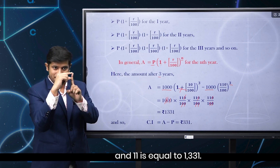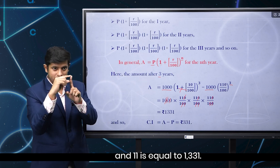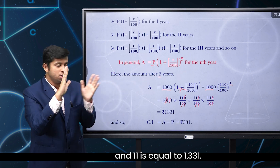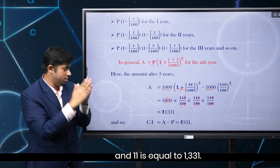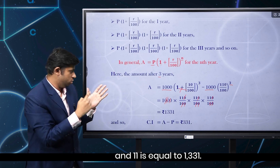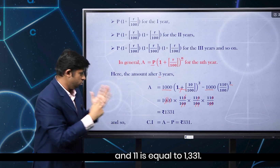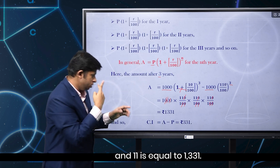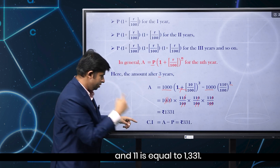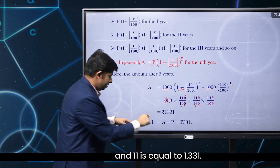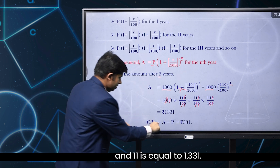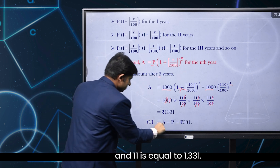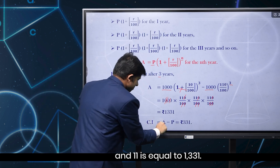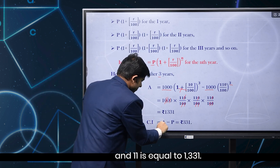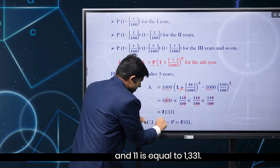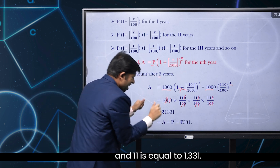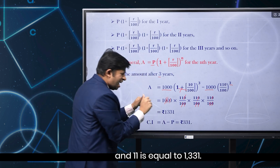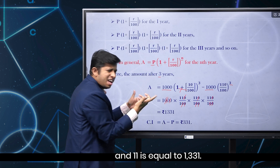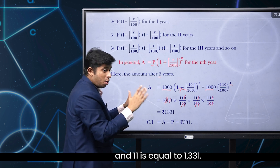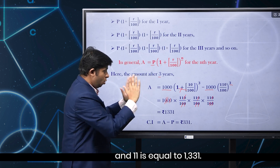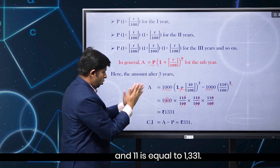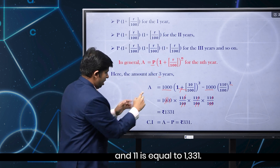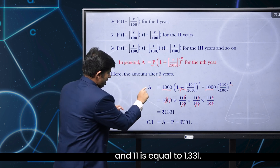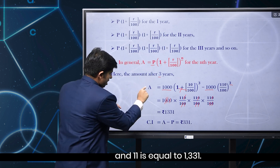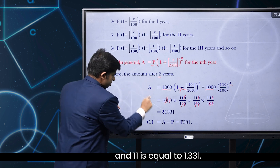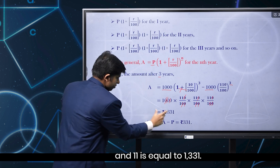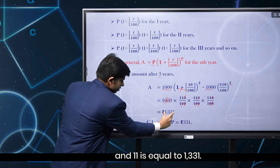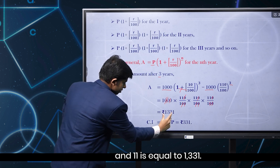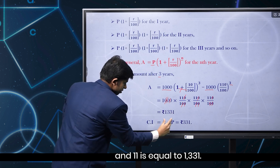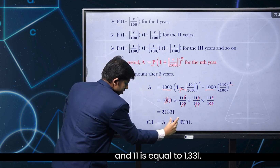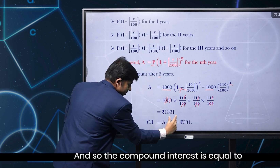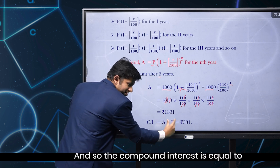And so, the compound interest is equal to A minus P,